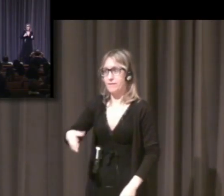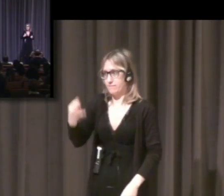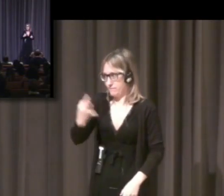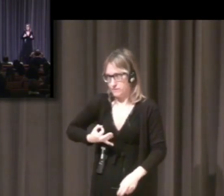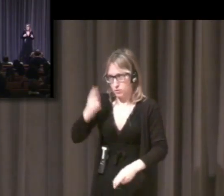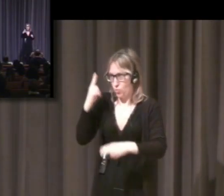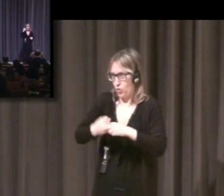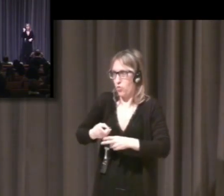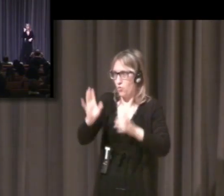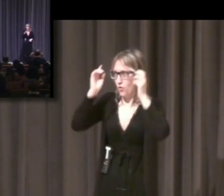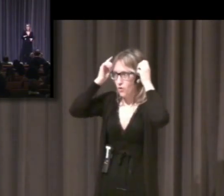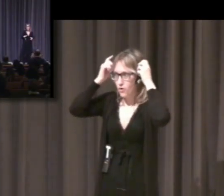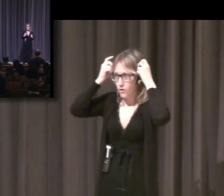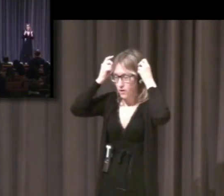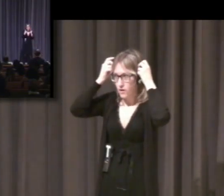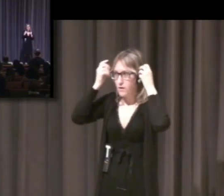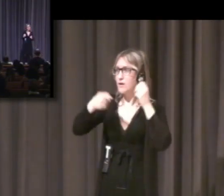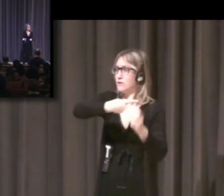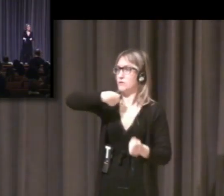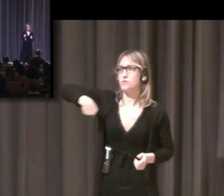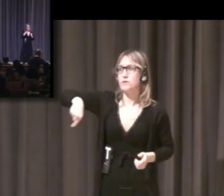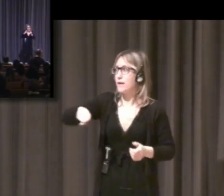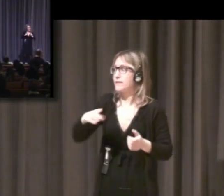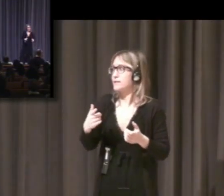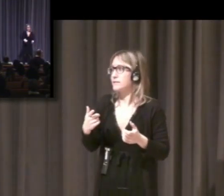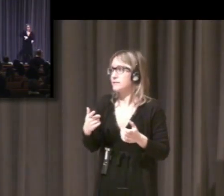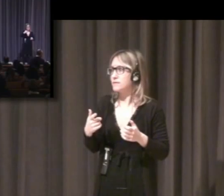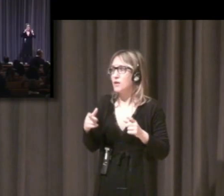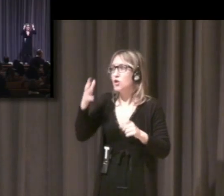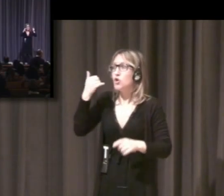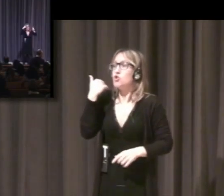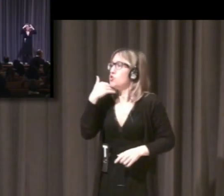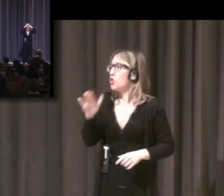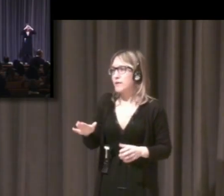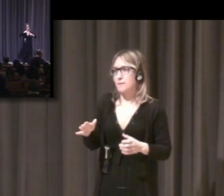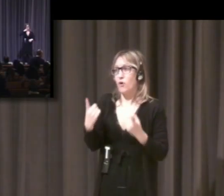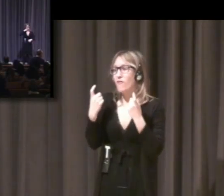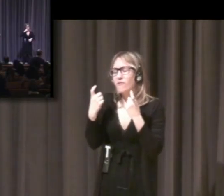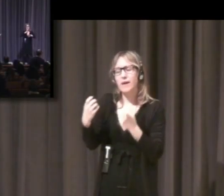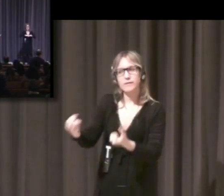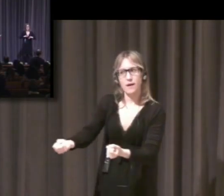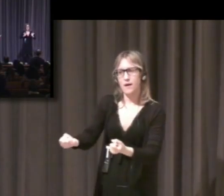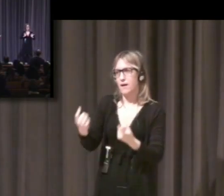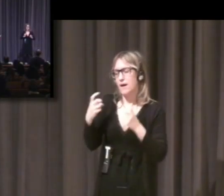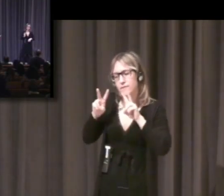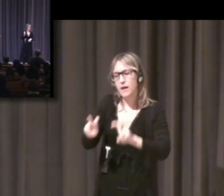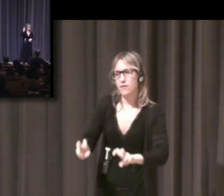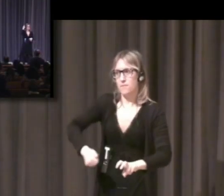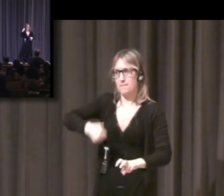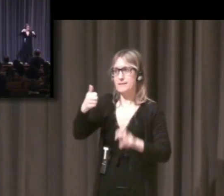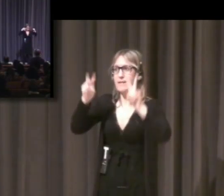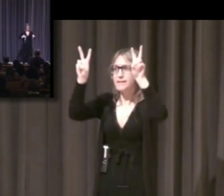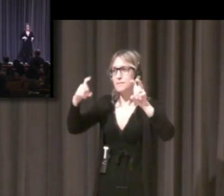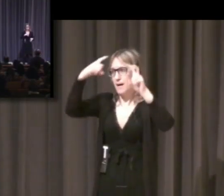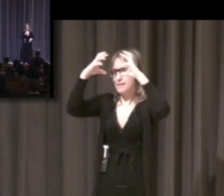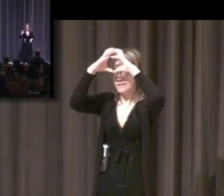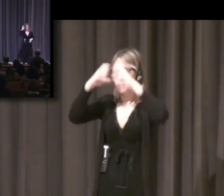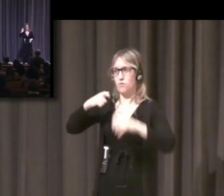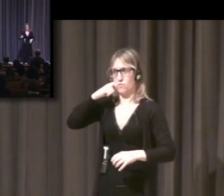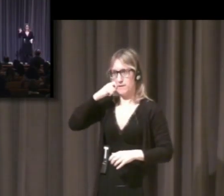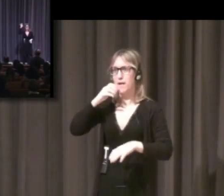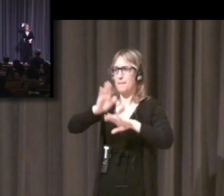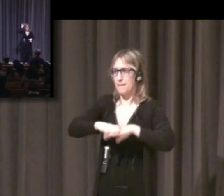human brain to do a good job with cochlear implants. That's where we are, and I don't